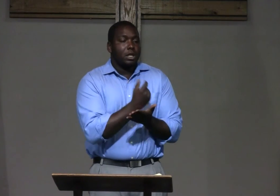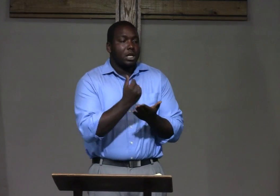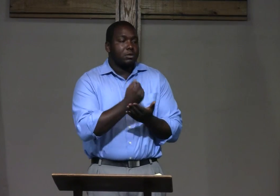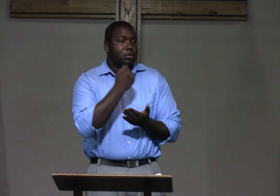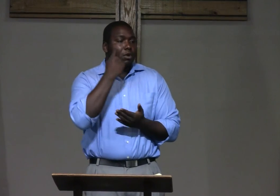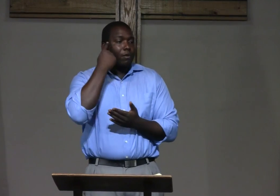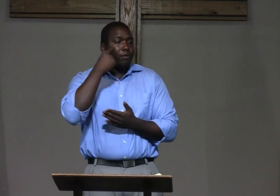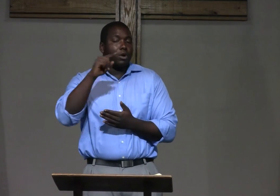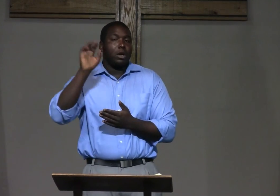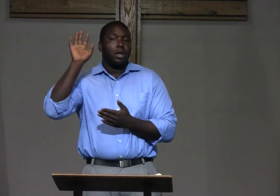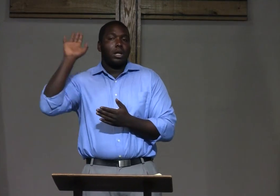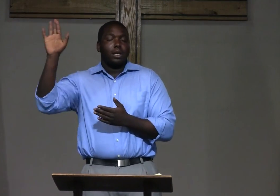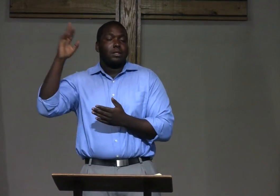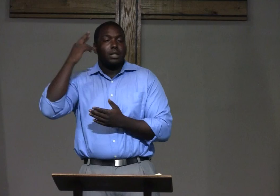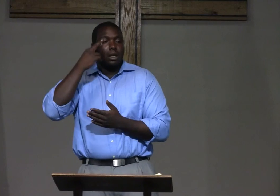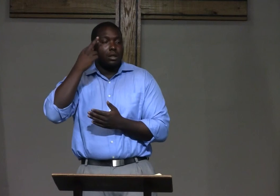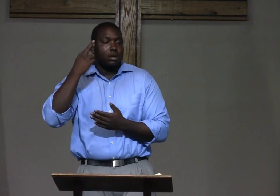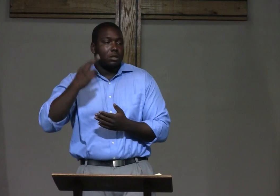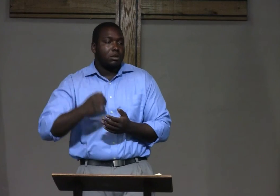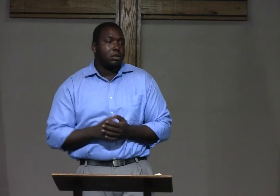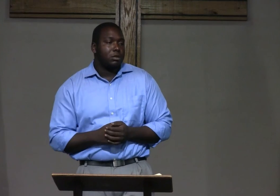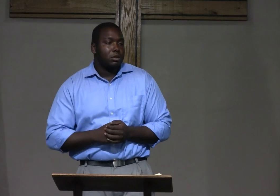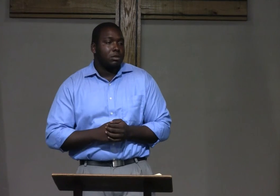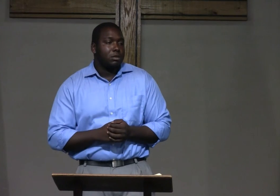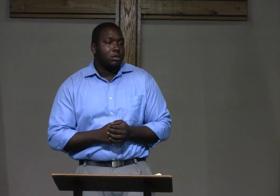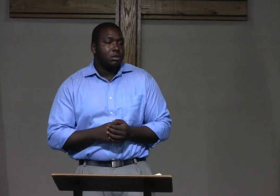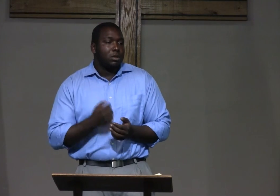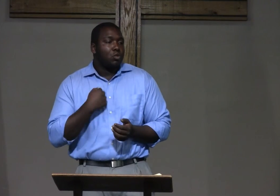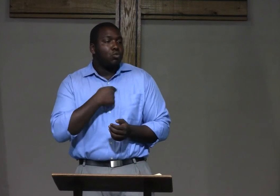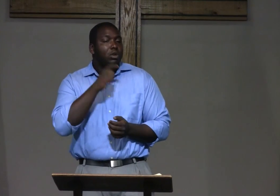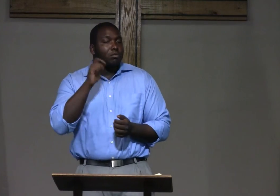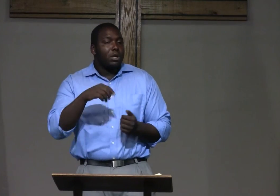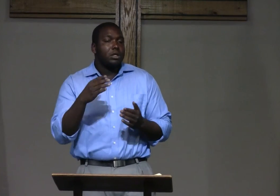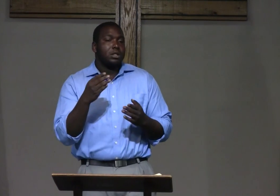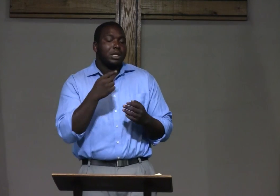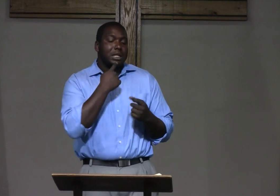We must tell the lost about Jesus.